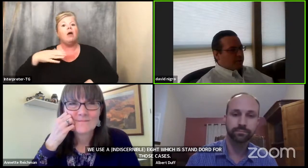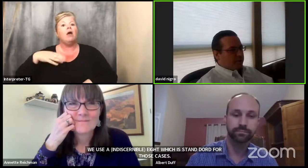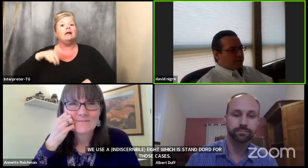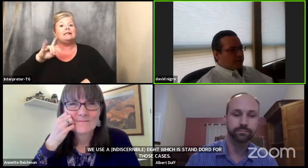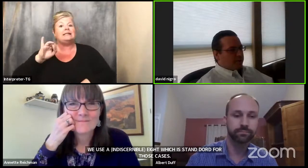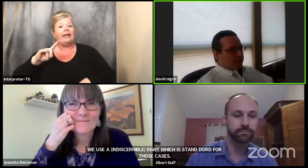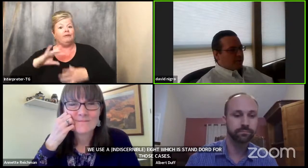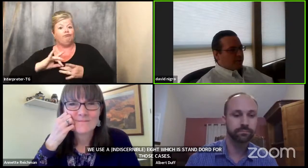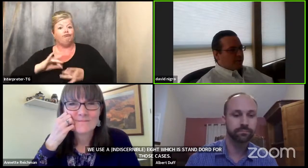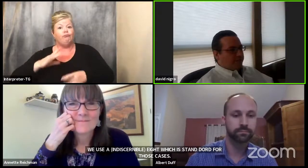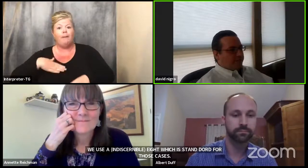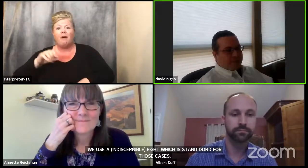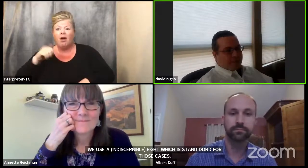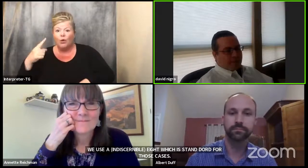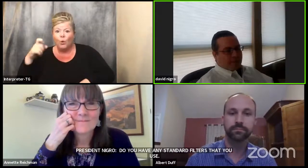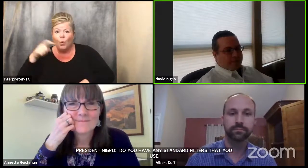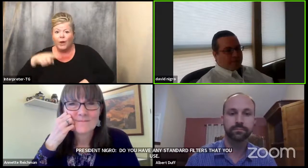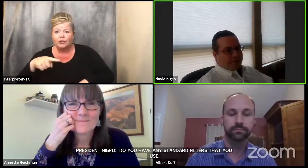related to